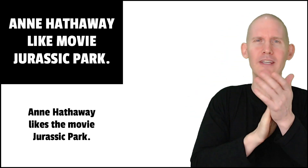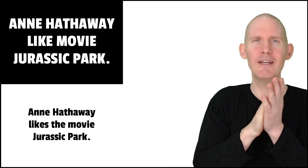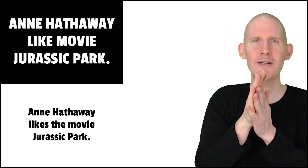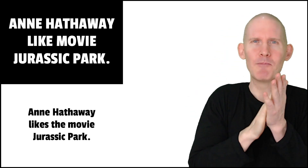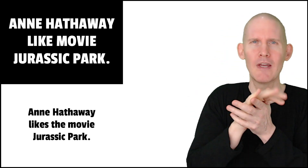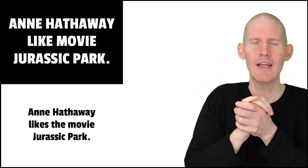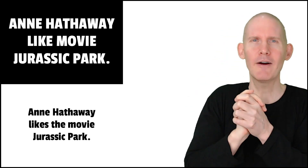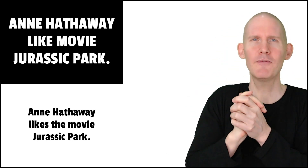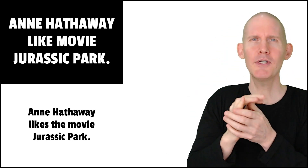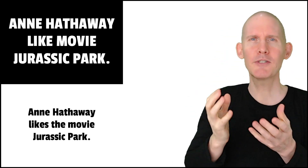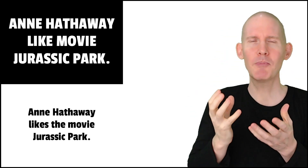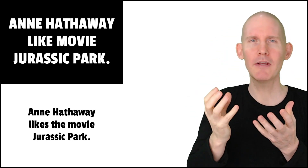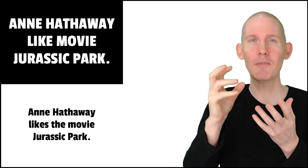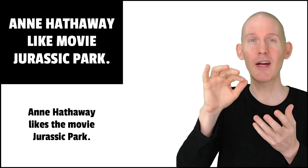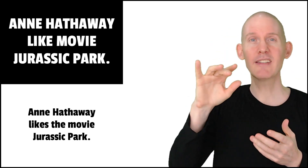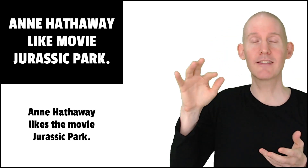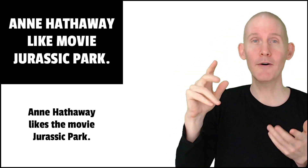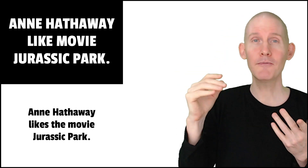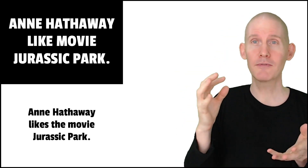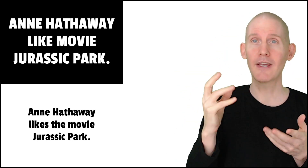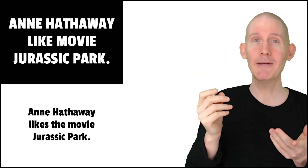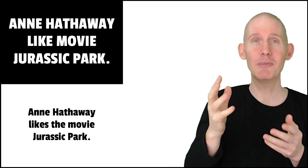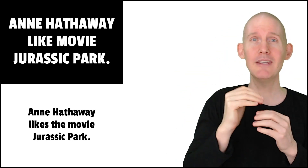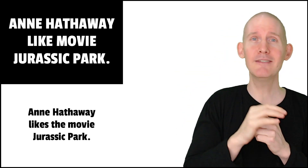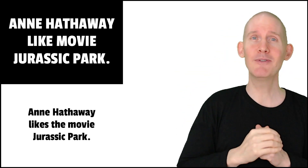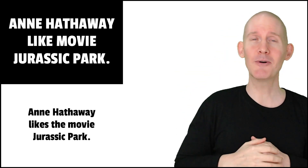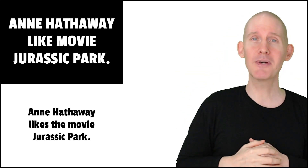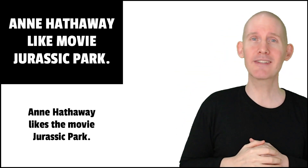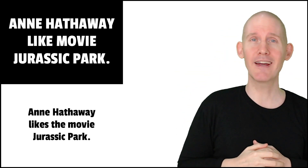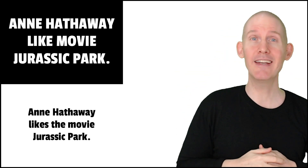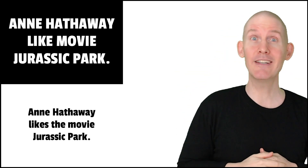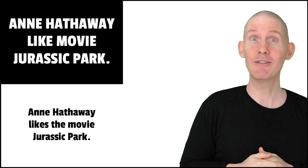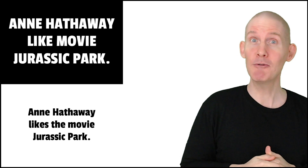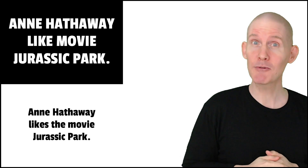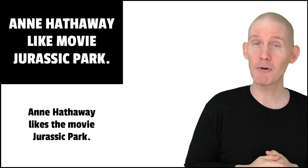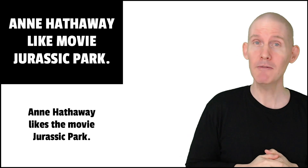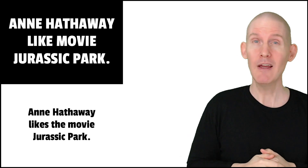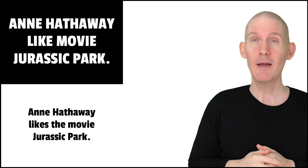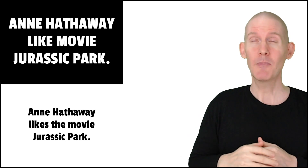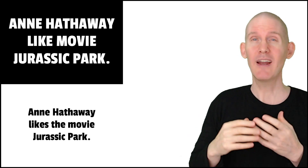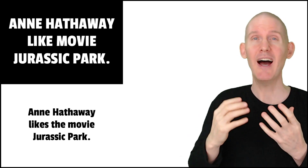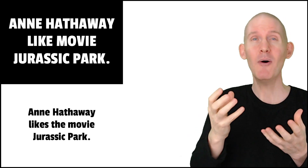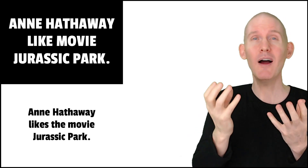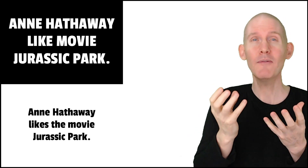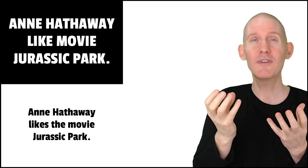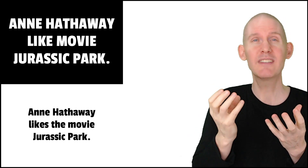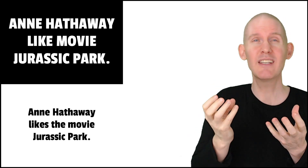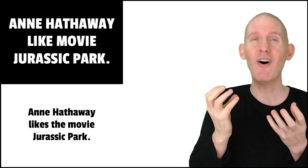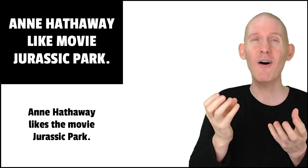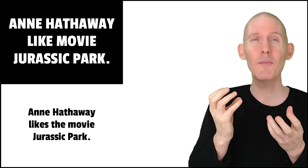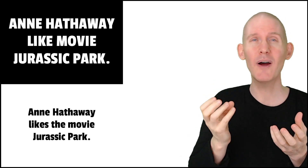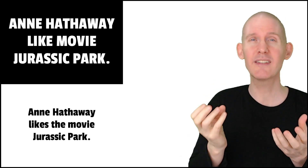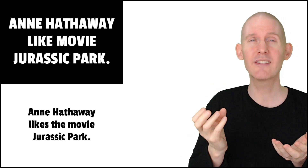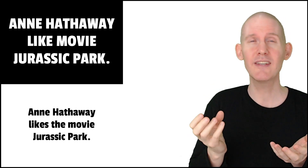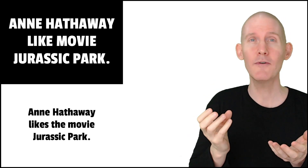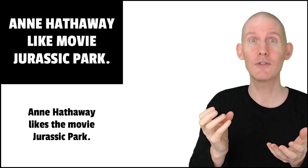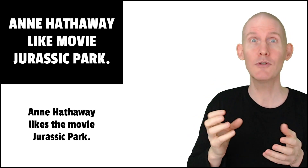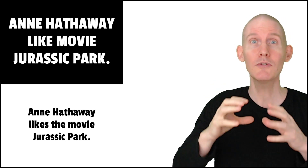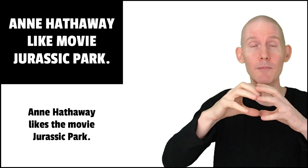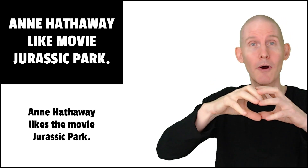here. Now fingerspelling by itself can be, exciting, it's useful, but how often is it all by itself? It's usually part of